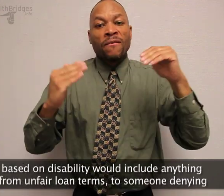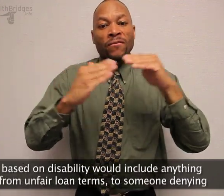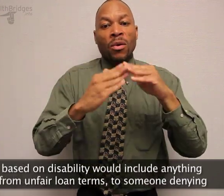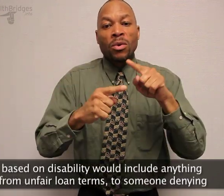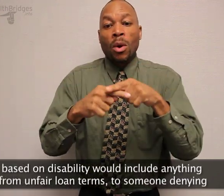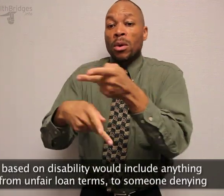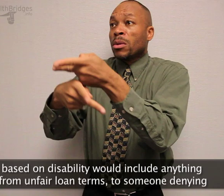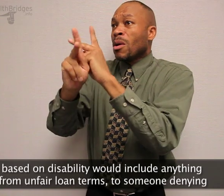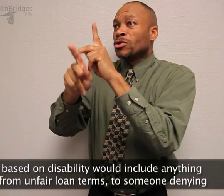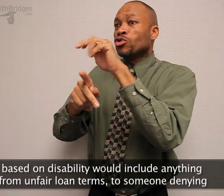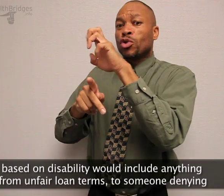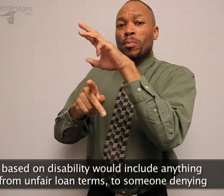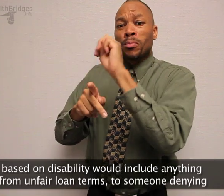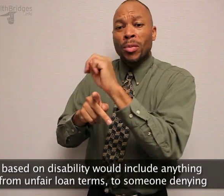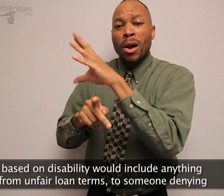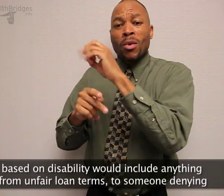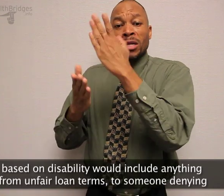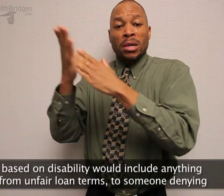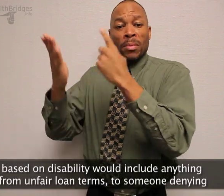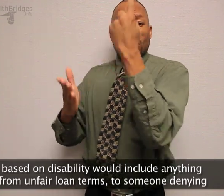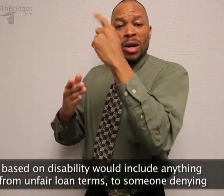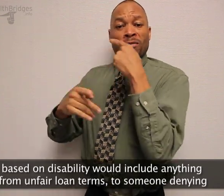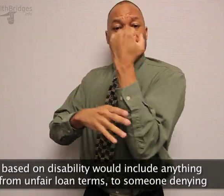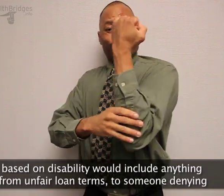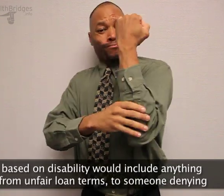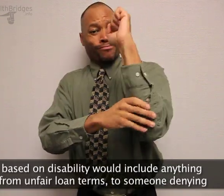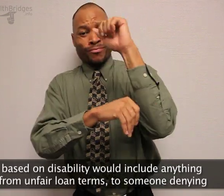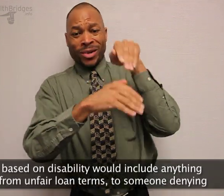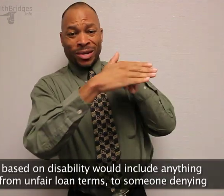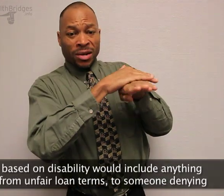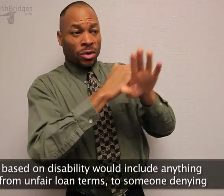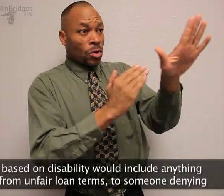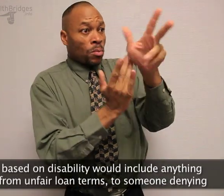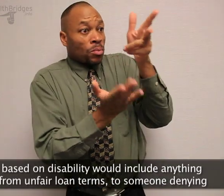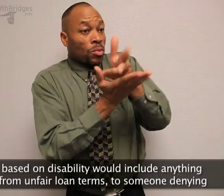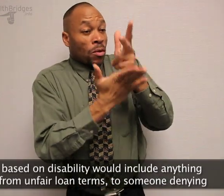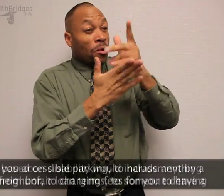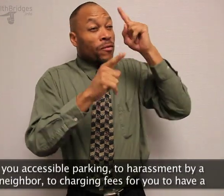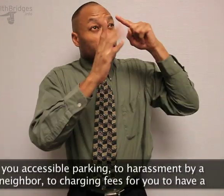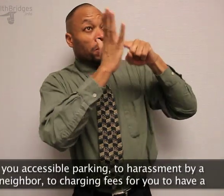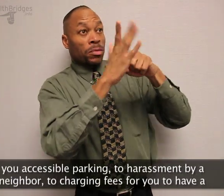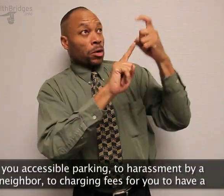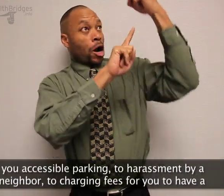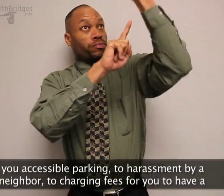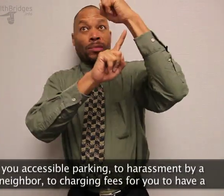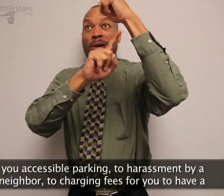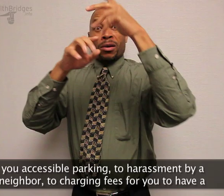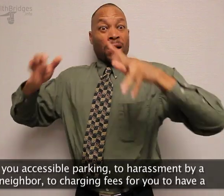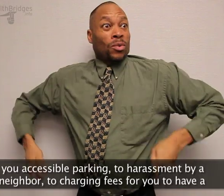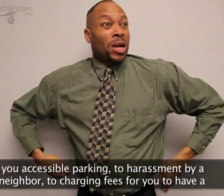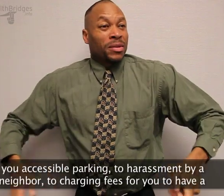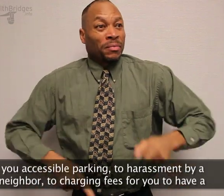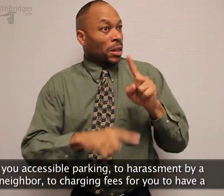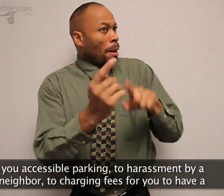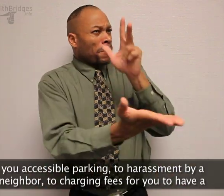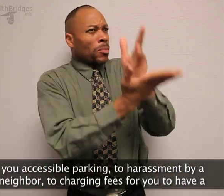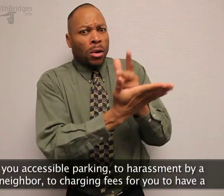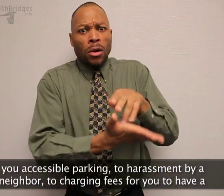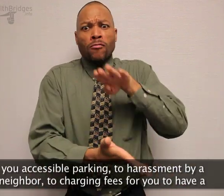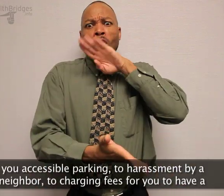would include anything from unfair loan terms, to someone denying you accessible parking, to harassment by